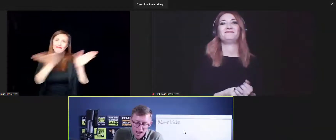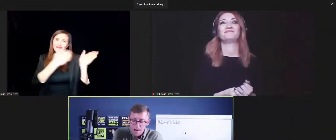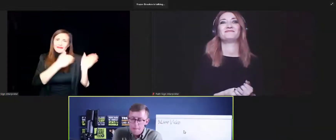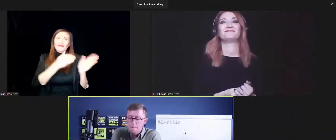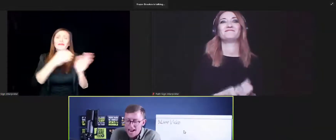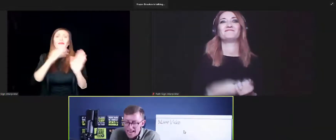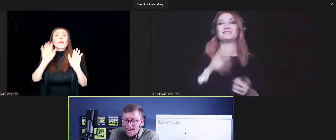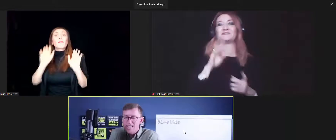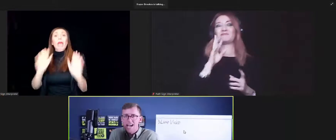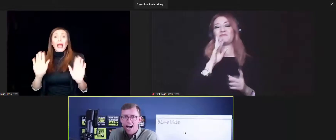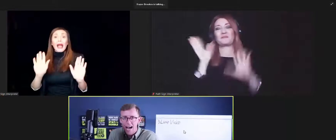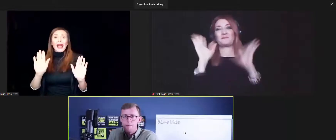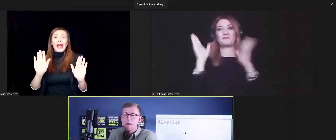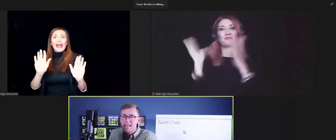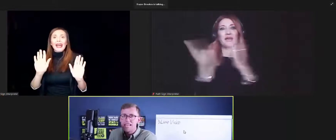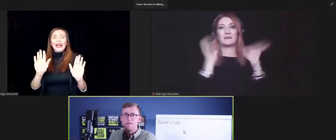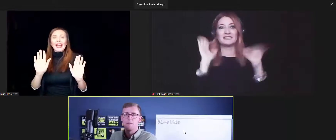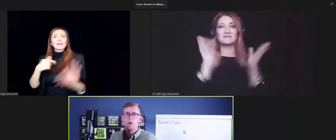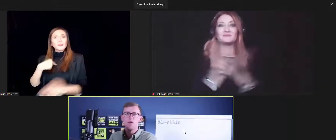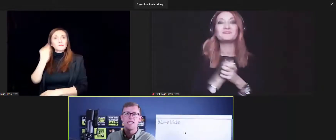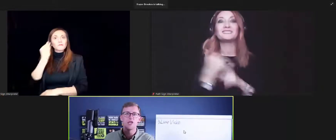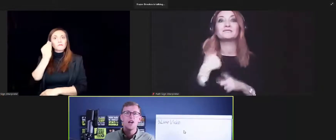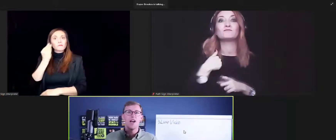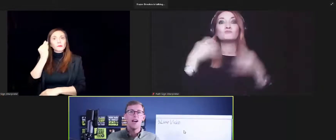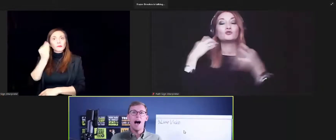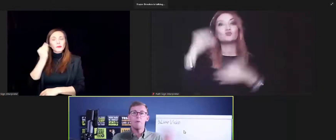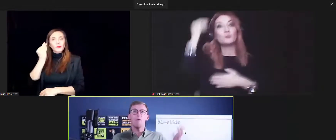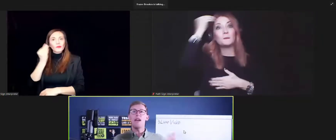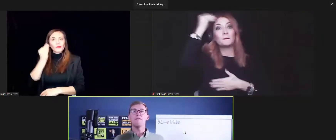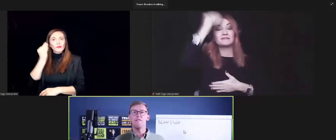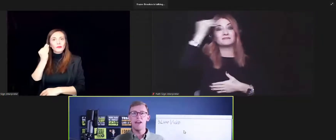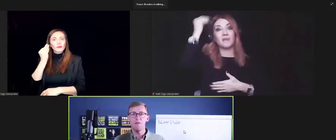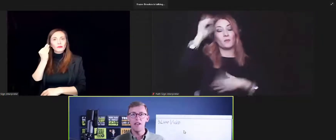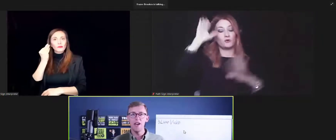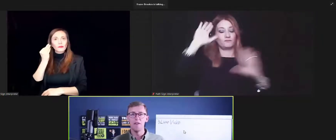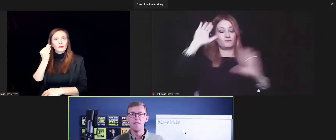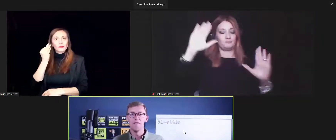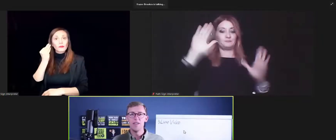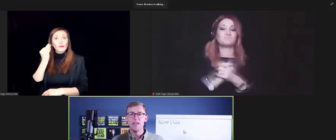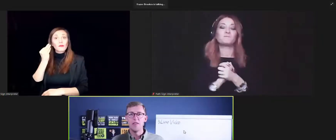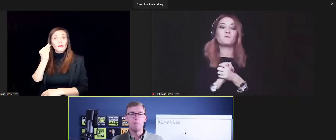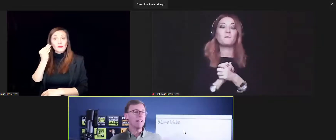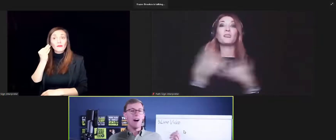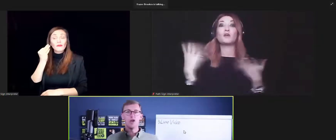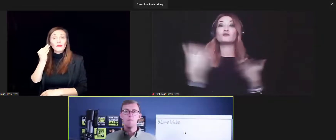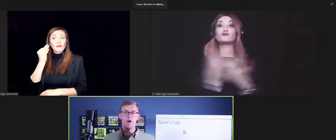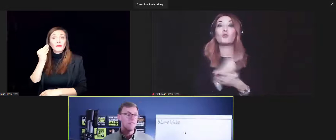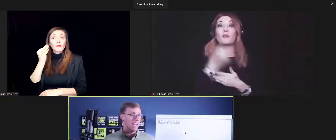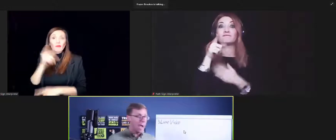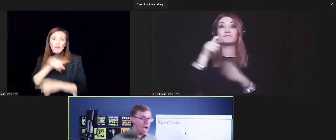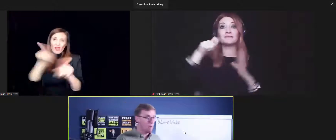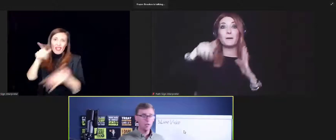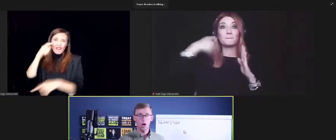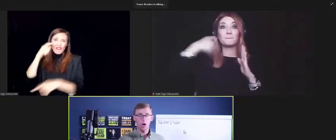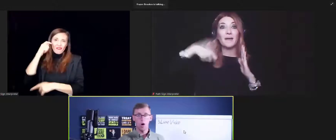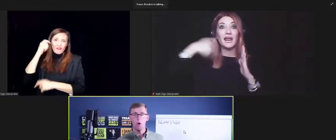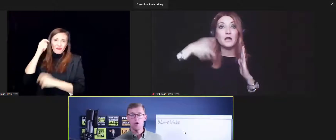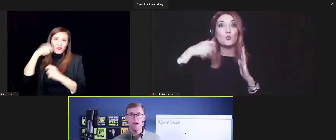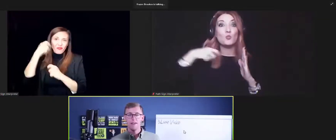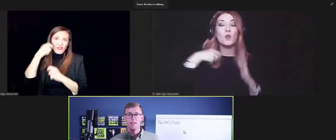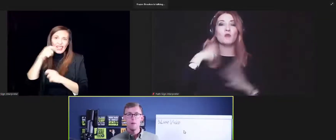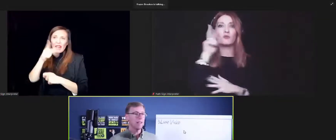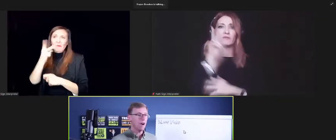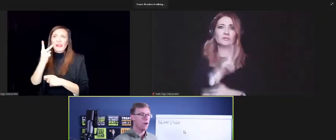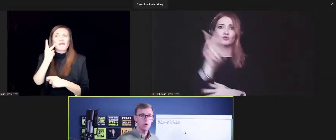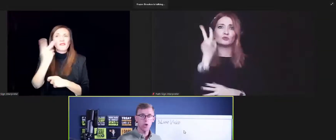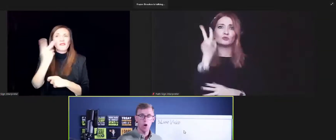star in many different movies. I'm a raving fan of what they do. They bring out a new movie. I want to go watch it. They